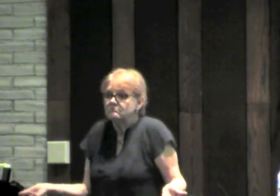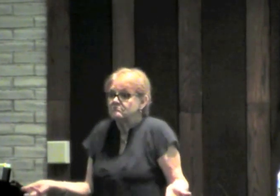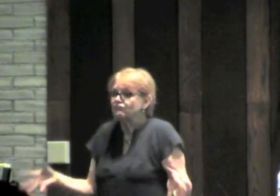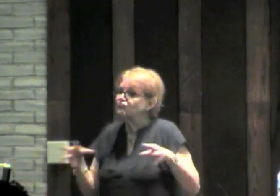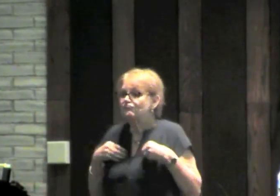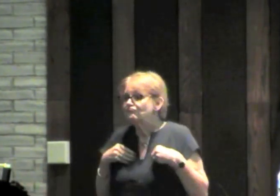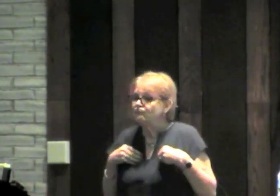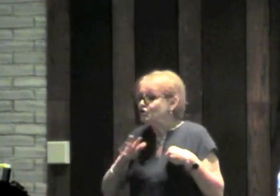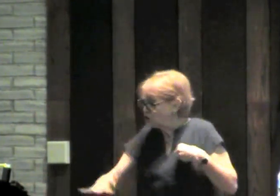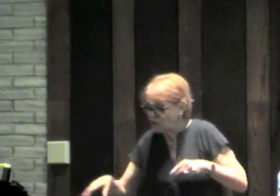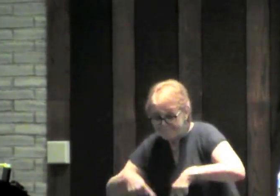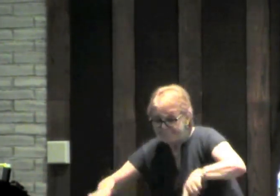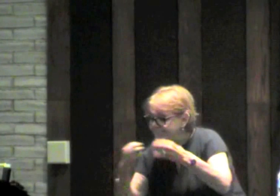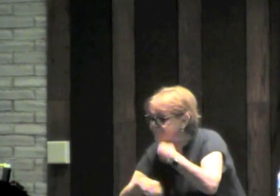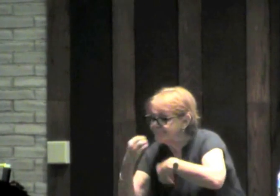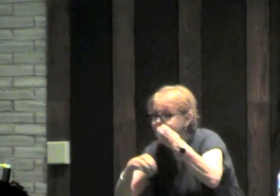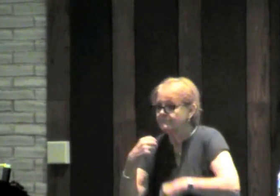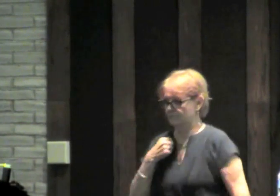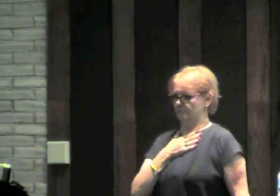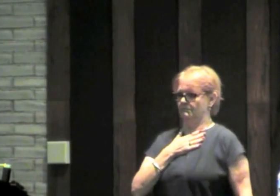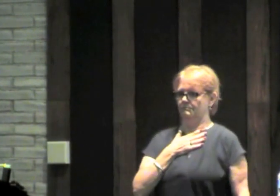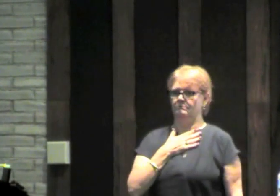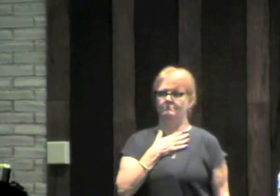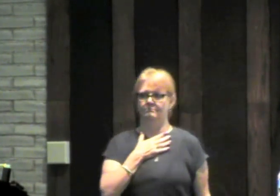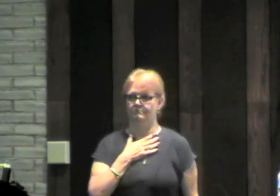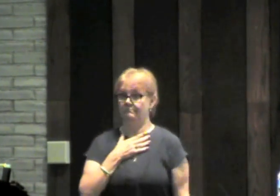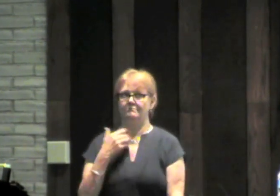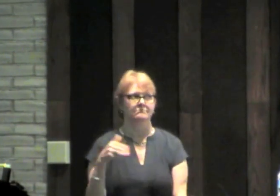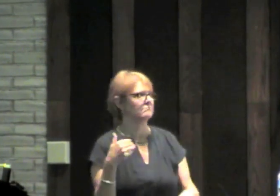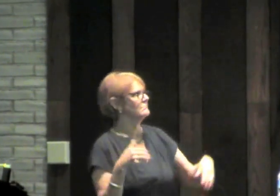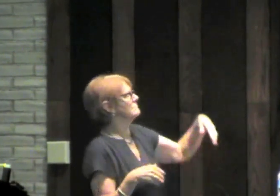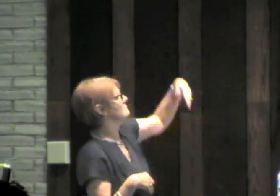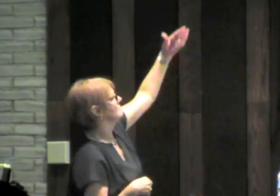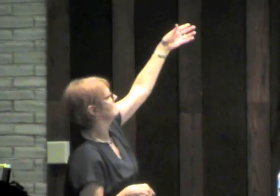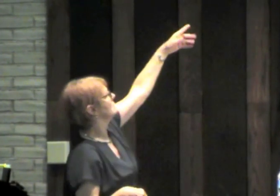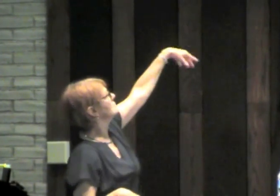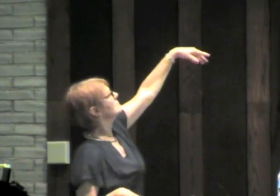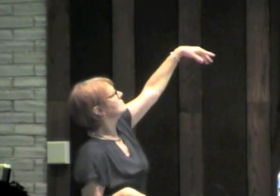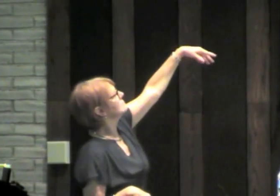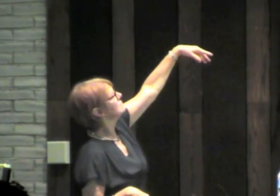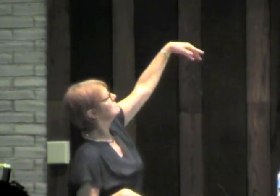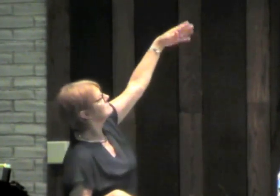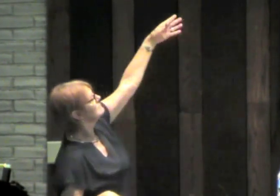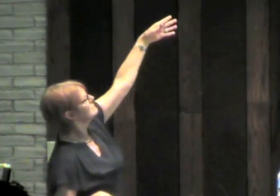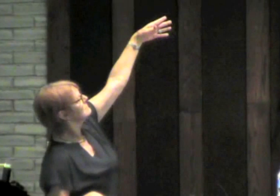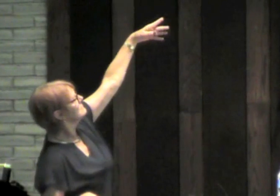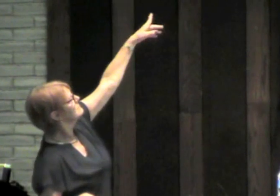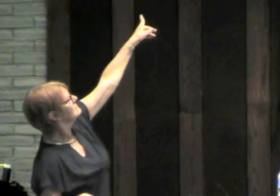meat left, then they got no meat. And if the children had no meat left, they got no meat. But they just accepted that as part of life.